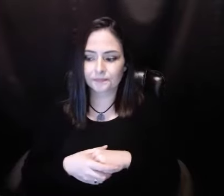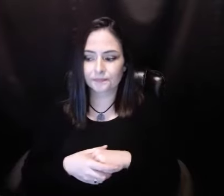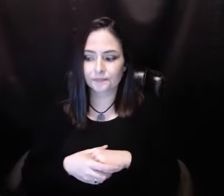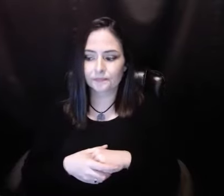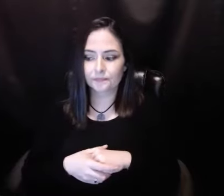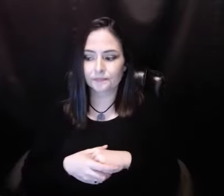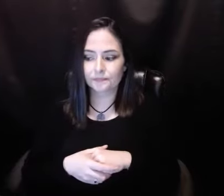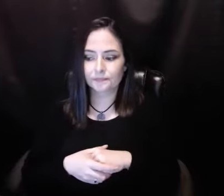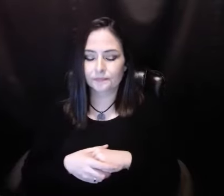so.